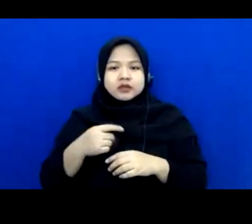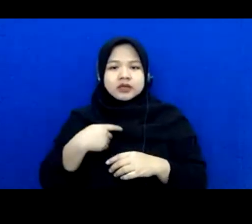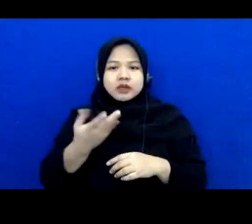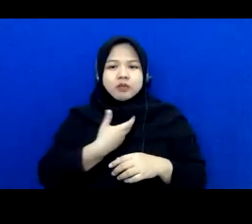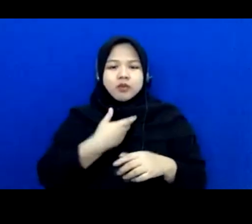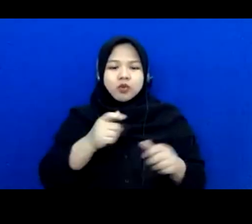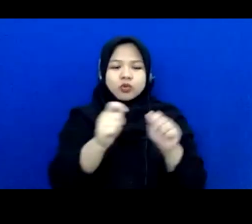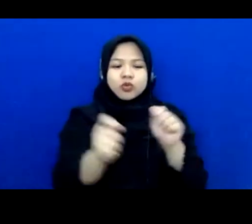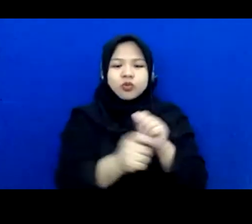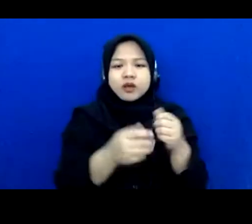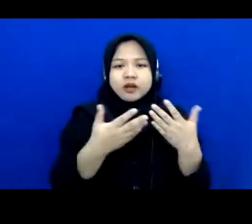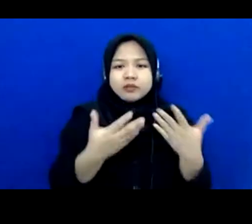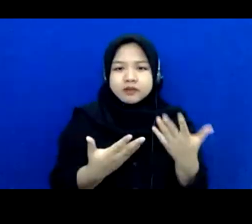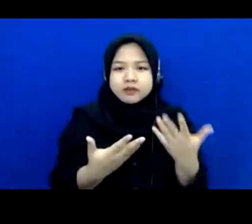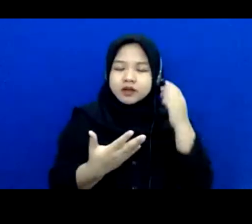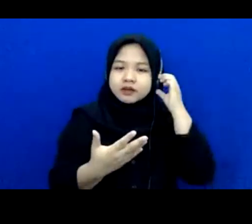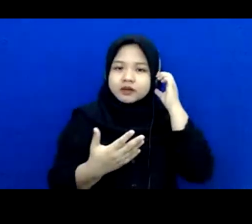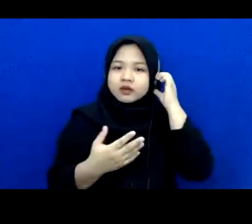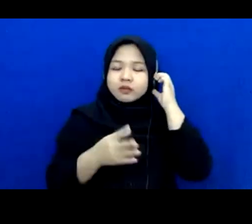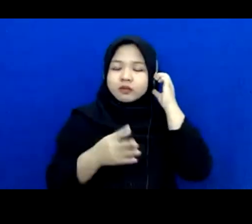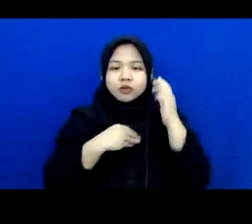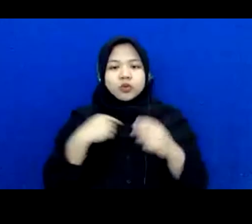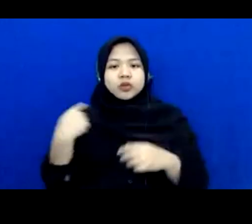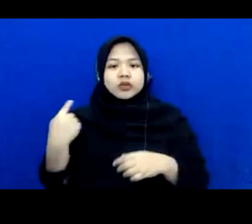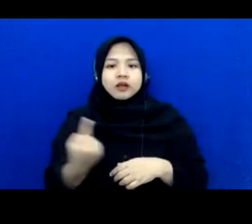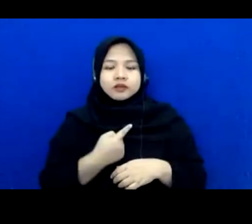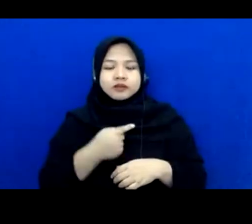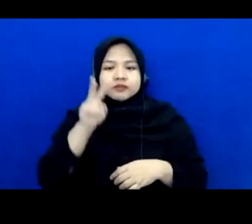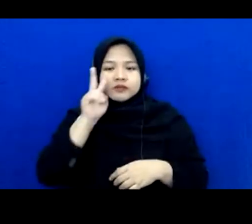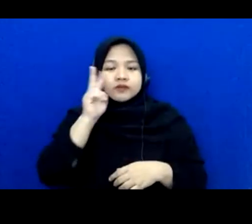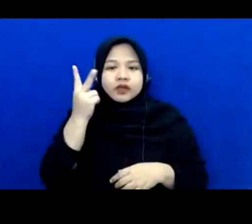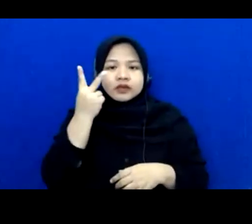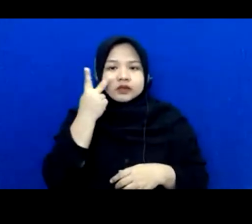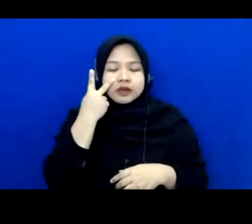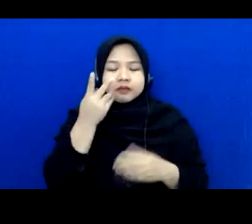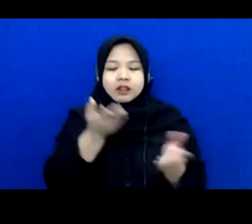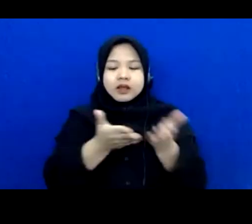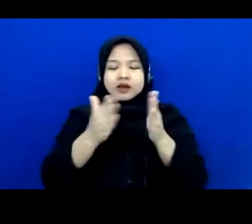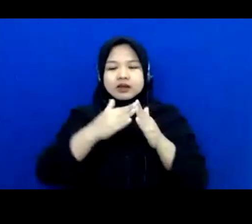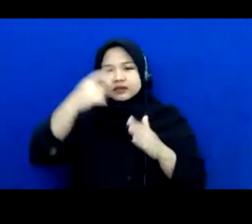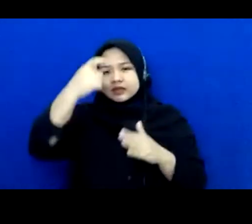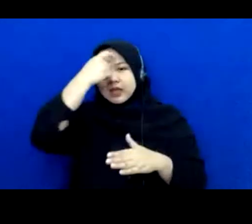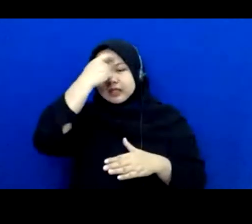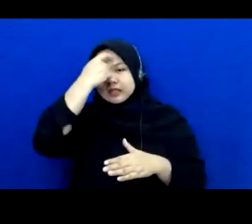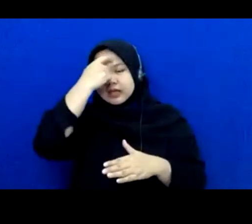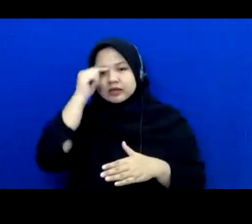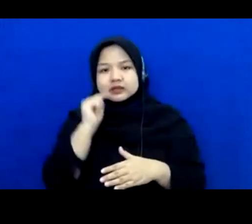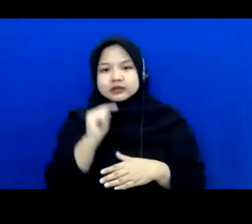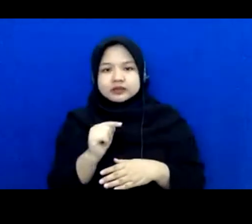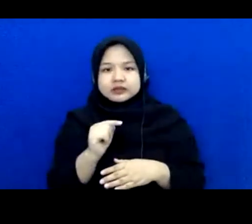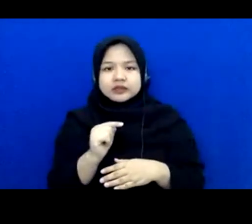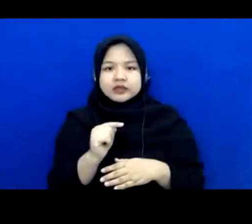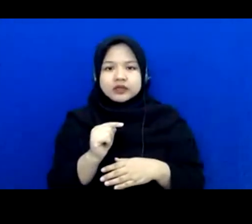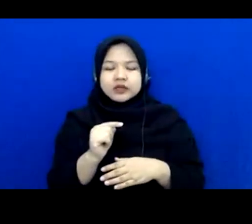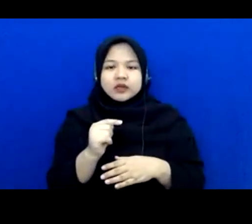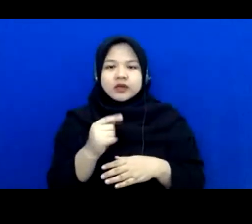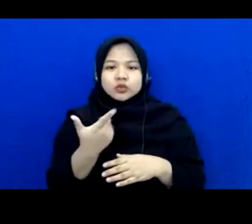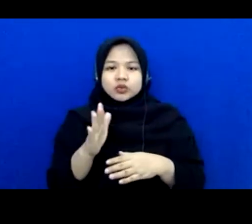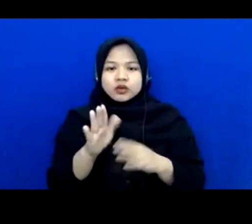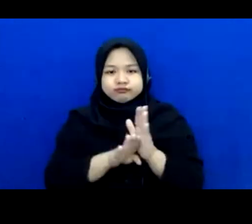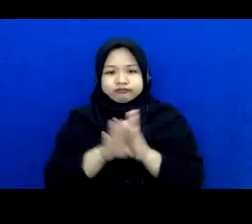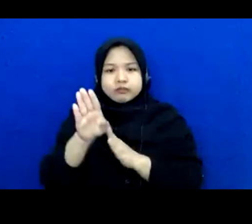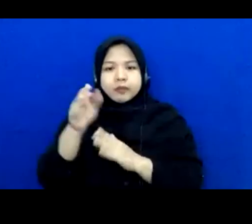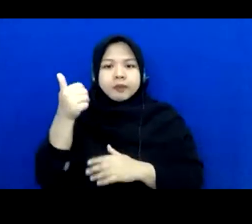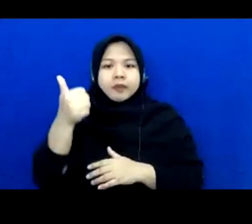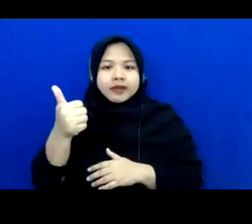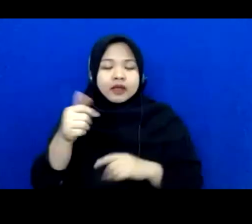this sphere, for us, our Vietnam hospital is the first hospital and it's progressing well, but we hope